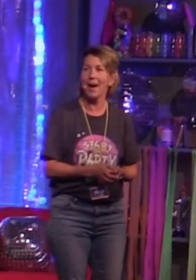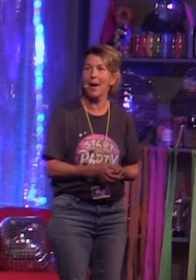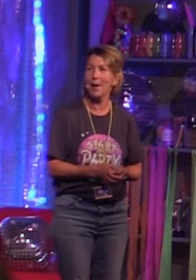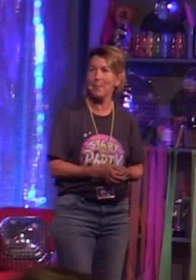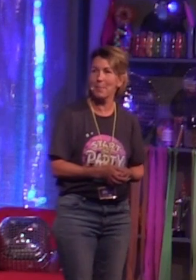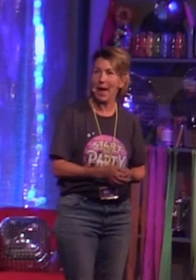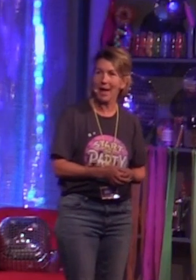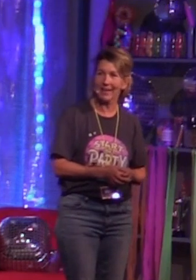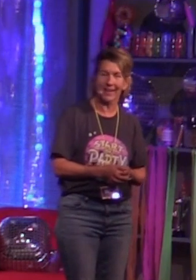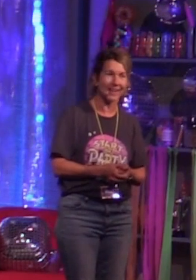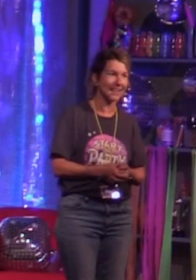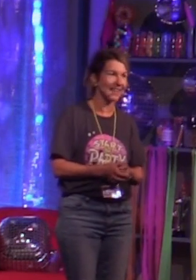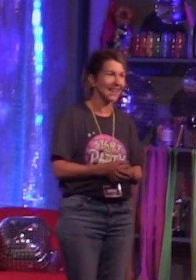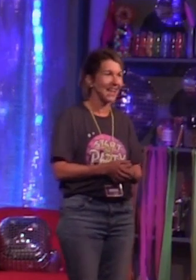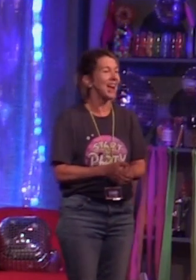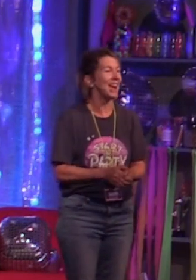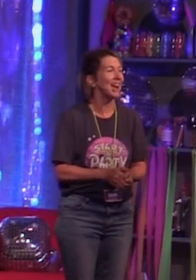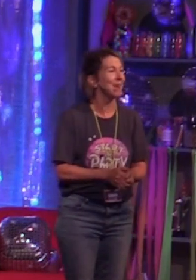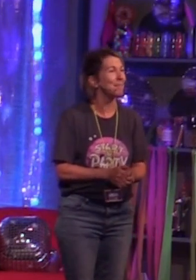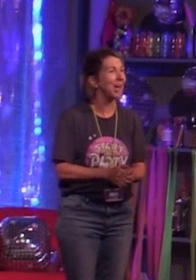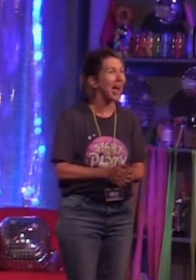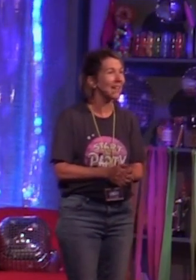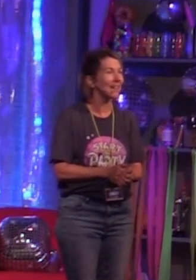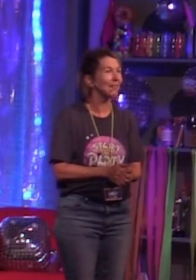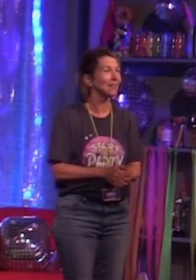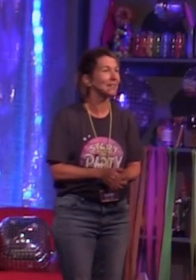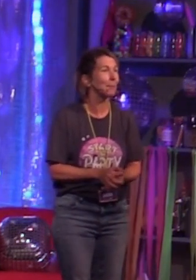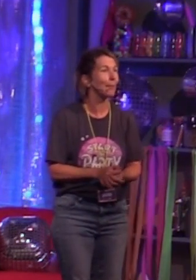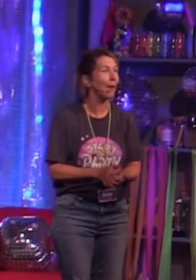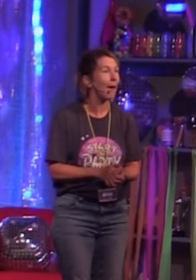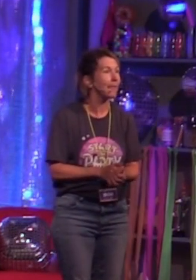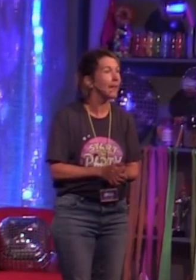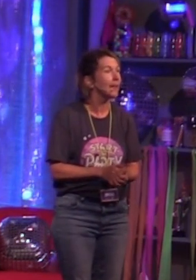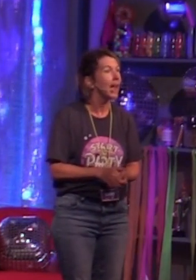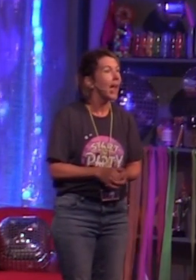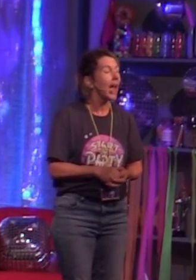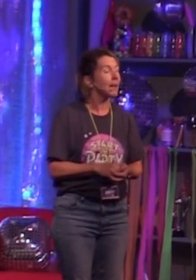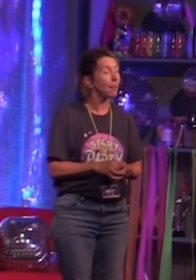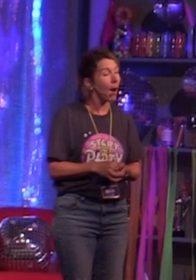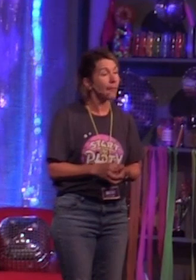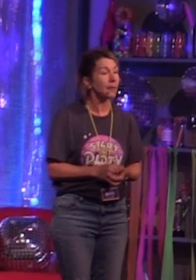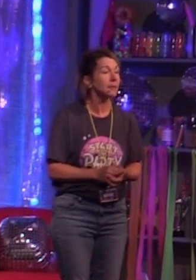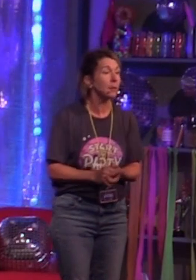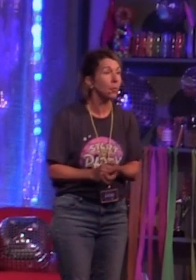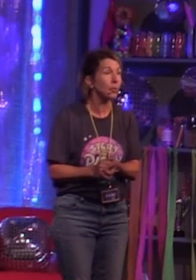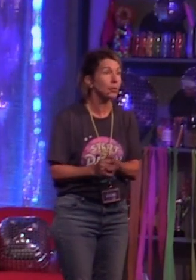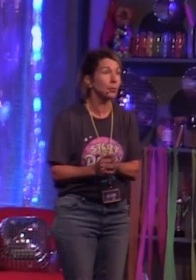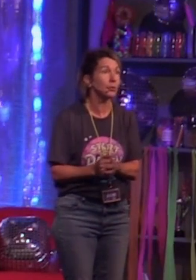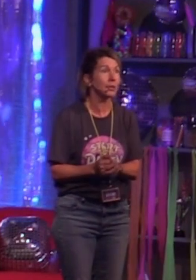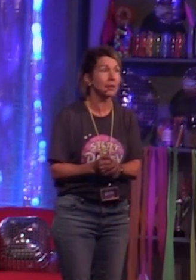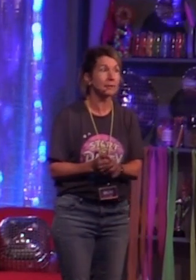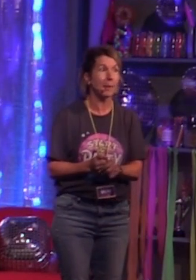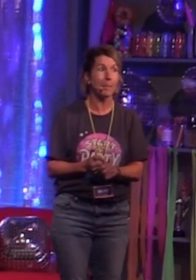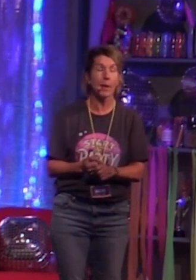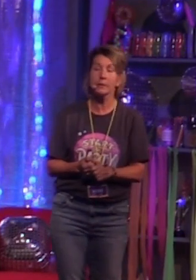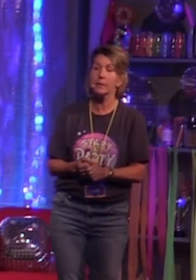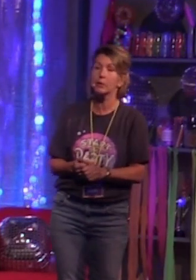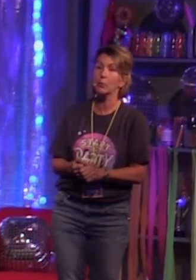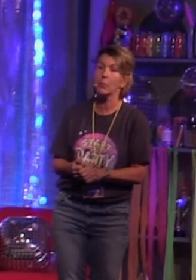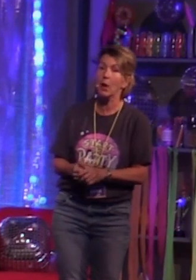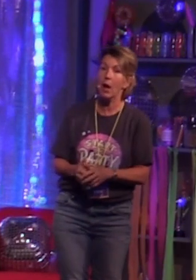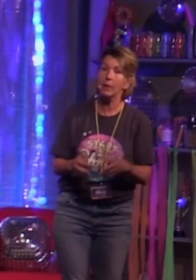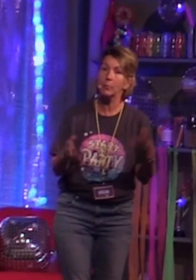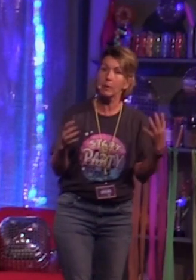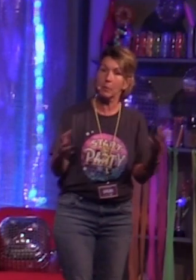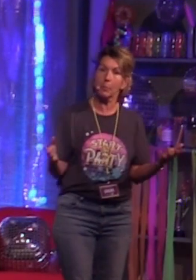us. Habakkuk. Habakkuk was a prophet, and a prophet is someone who shares a